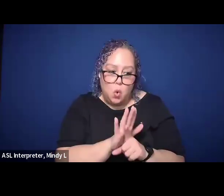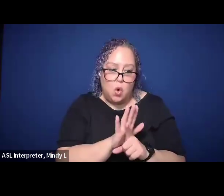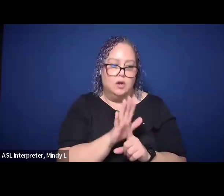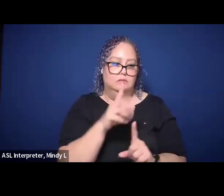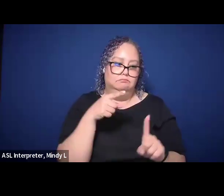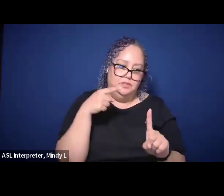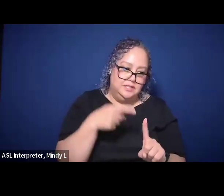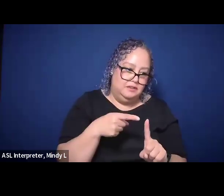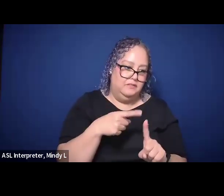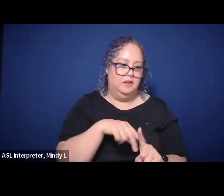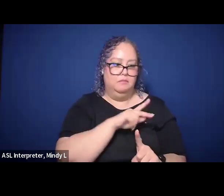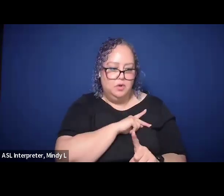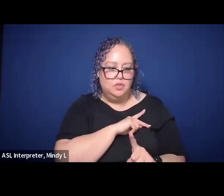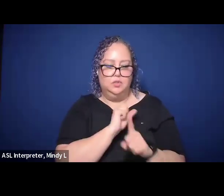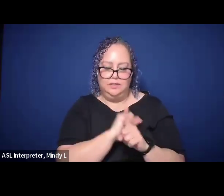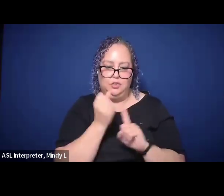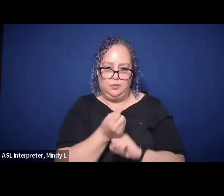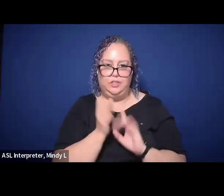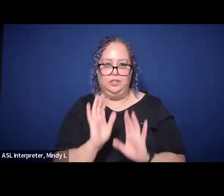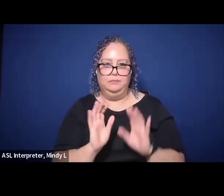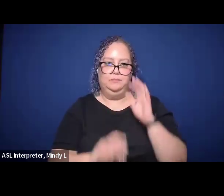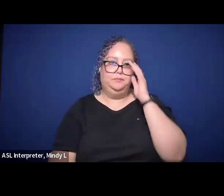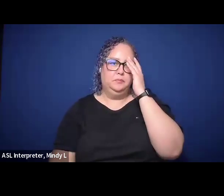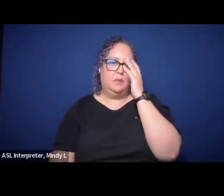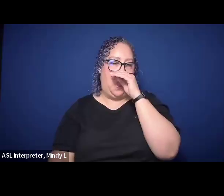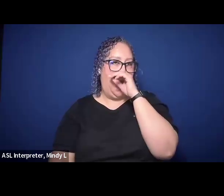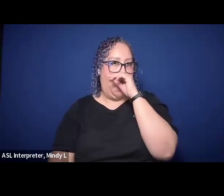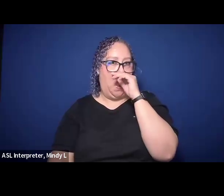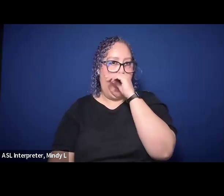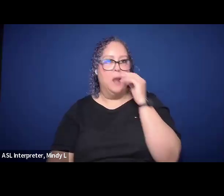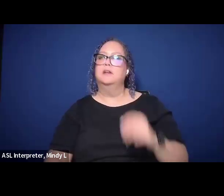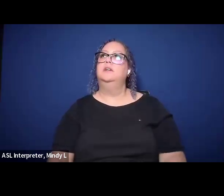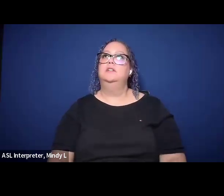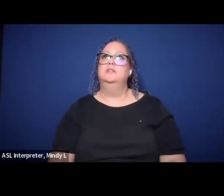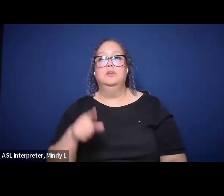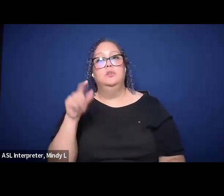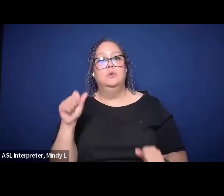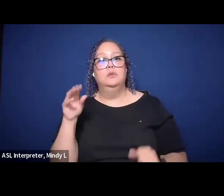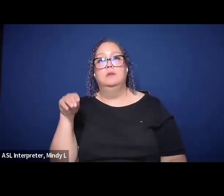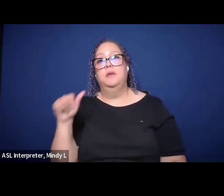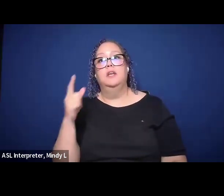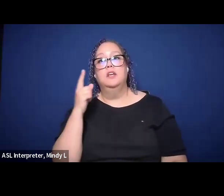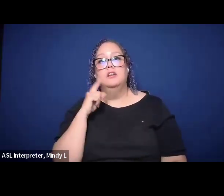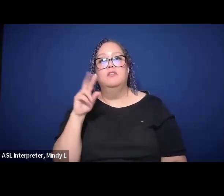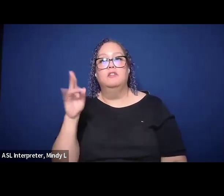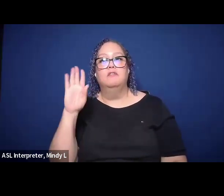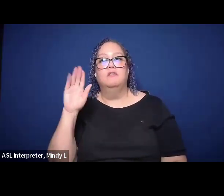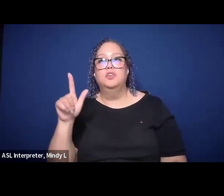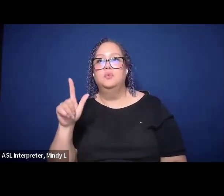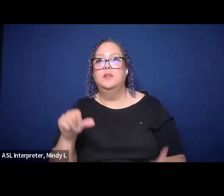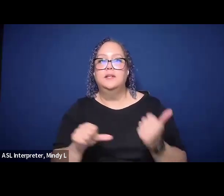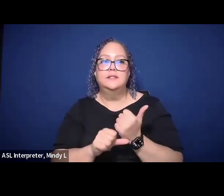To see this reciprocal relationship in practice, you could pay for a virtual assistant and leverage money to save some